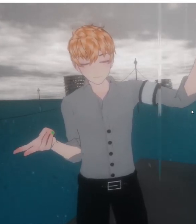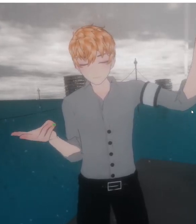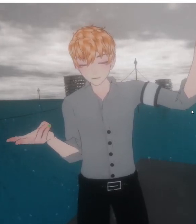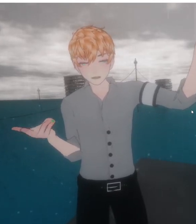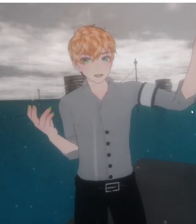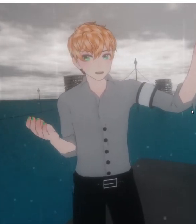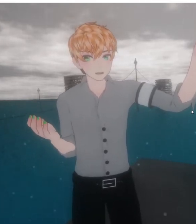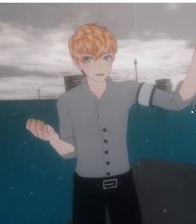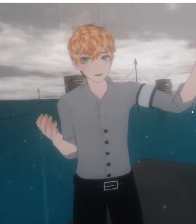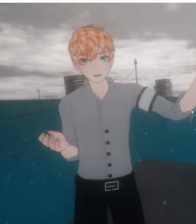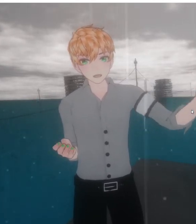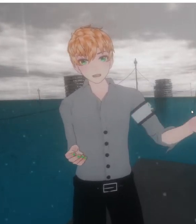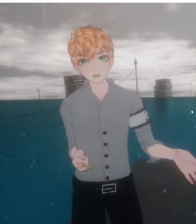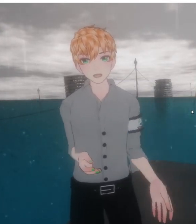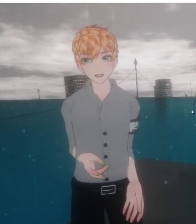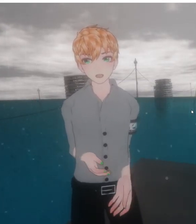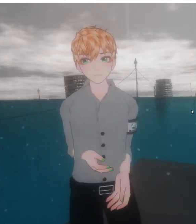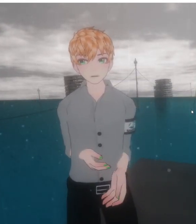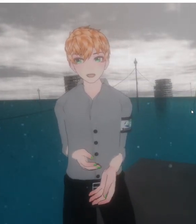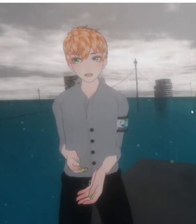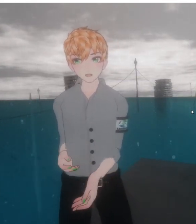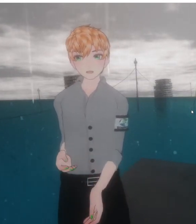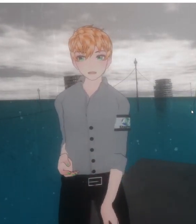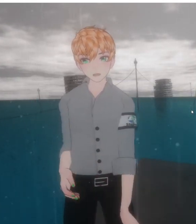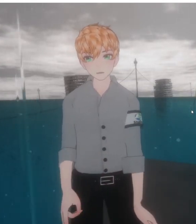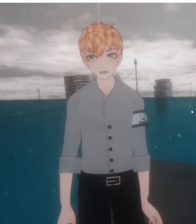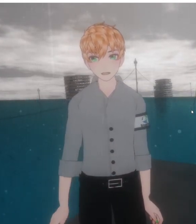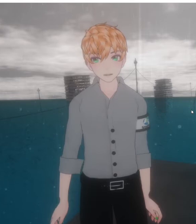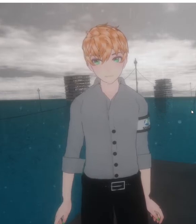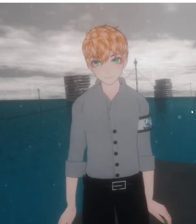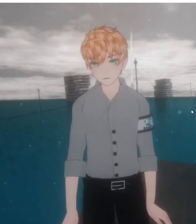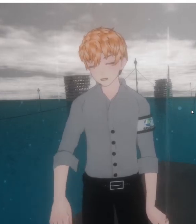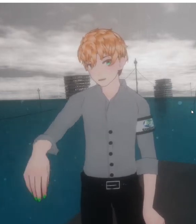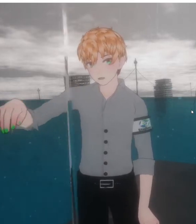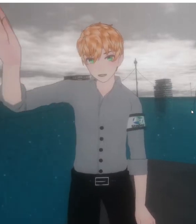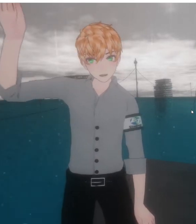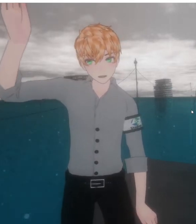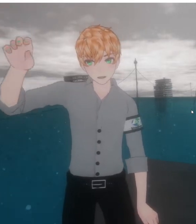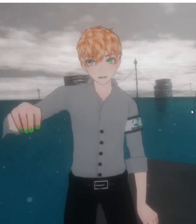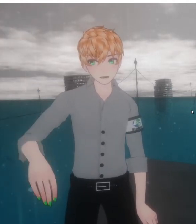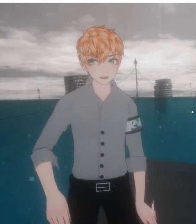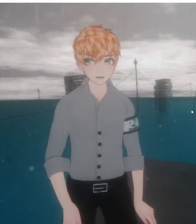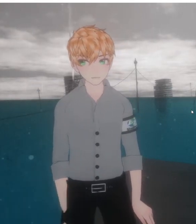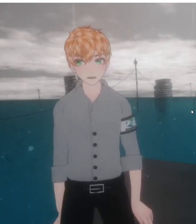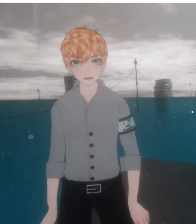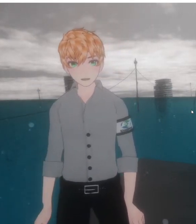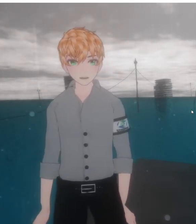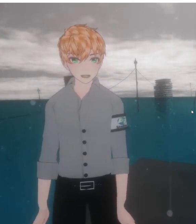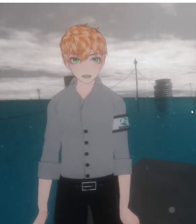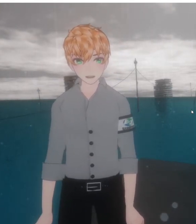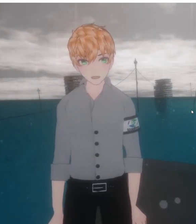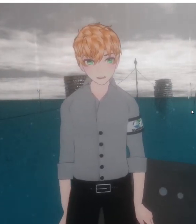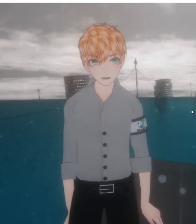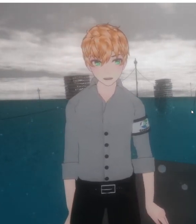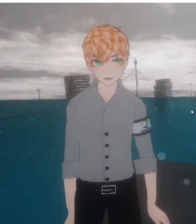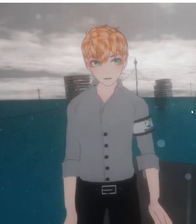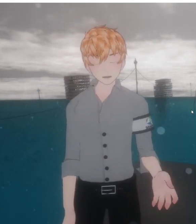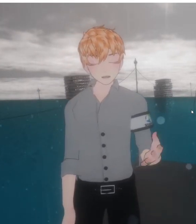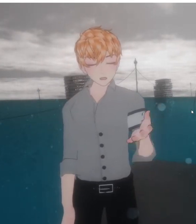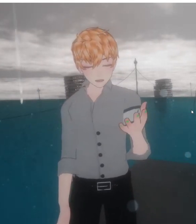being debt free and buying your own home, not having to worry about a mortgage with like ridiculously increasing housing prices and stuff like that. These are the